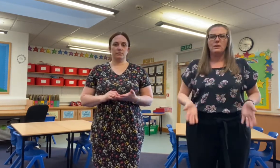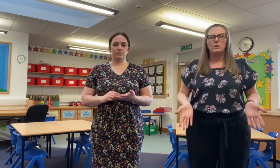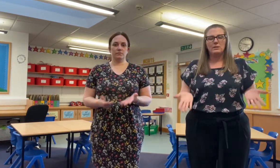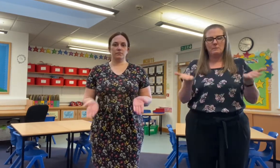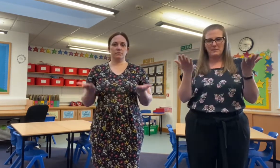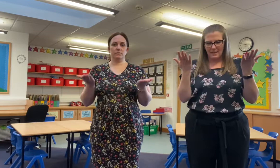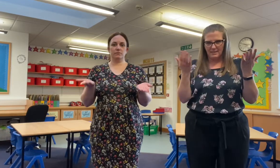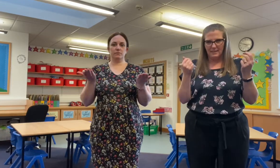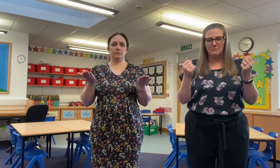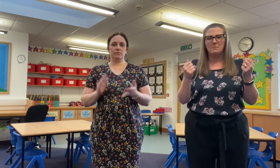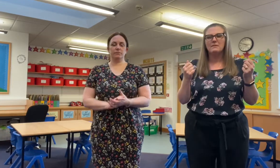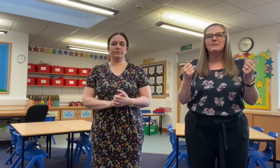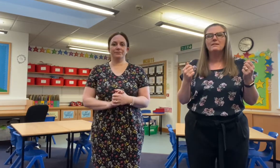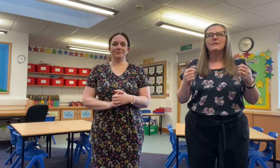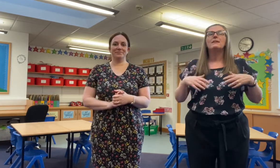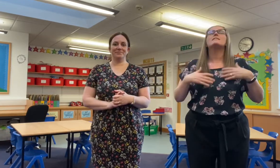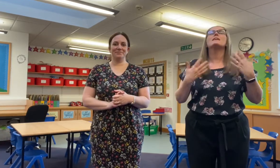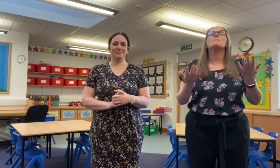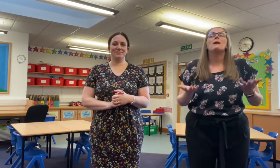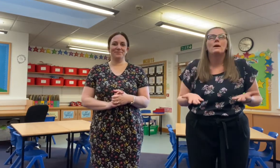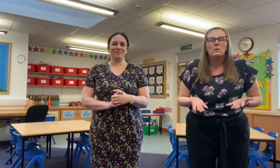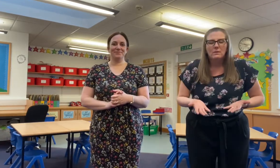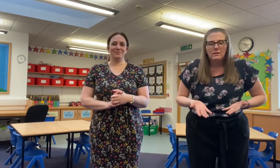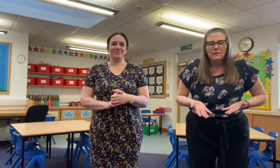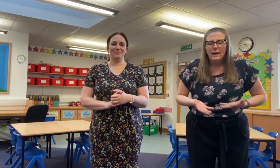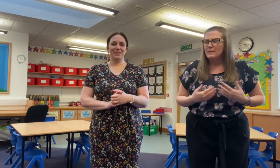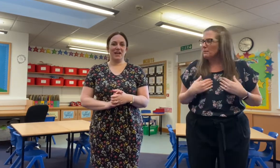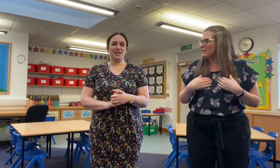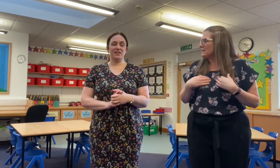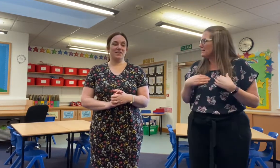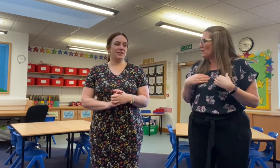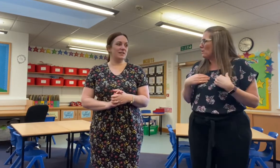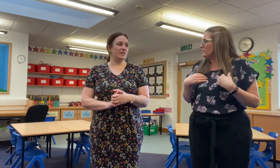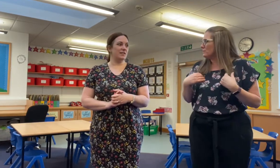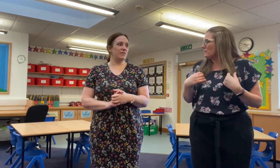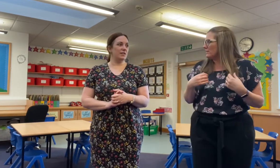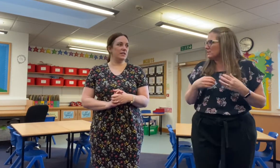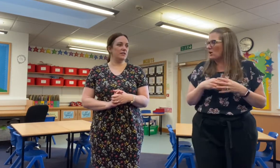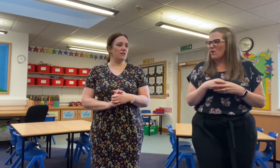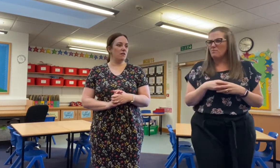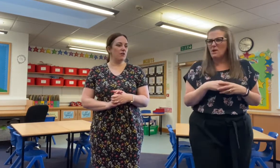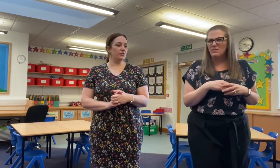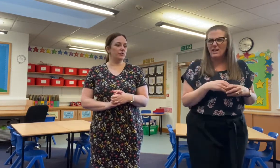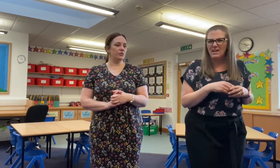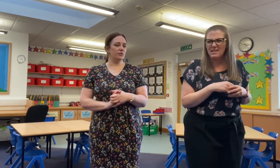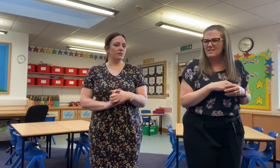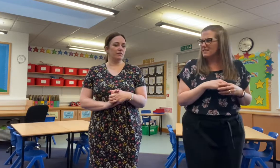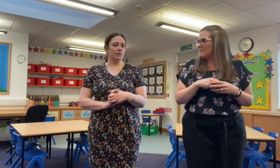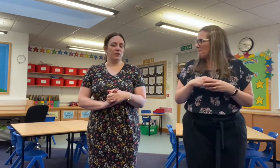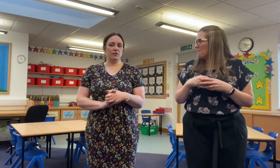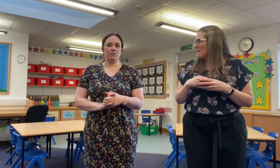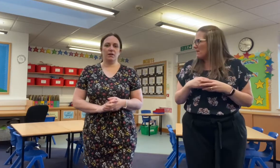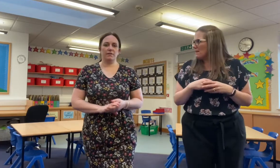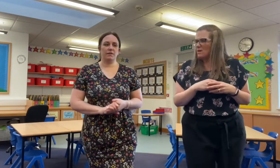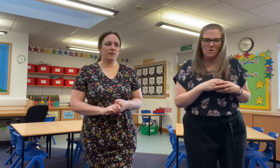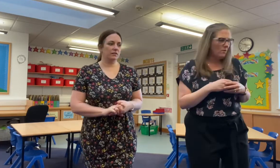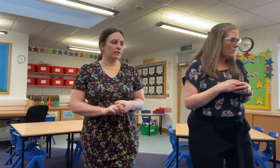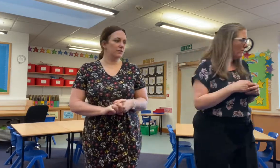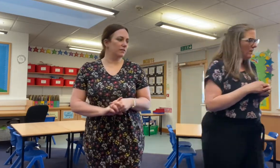need to be standing up. Take a bow. Anyone, any staff? Get ready to dance. Birthdays? Oh, I can't think. What, are